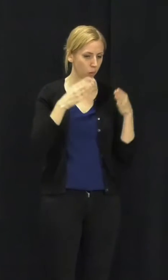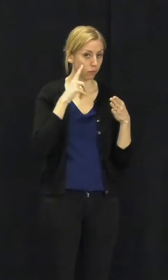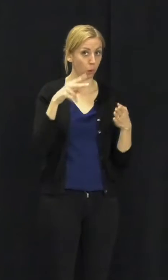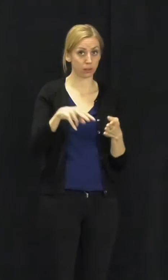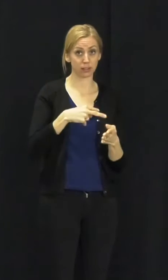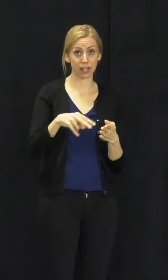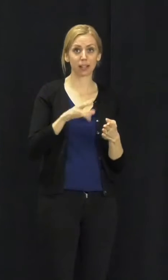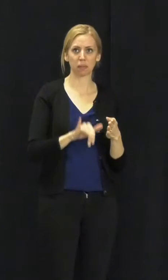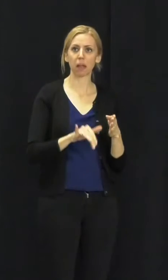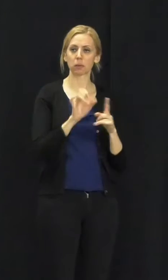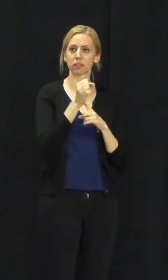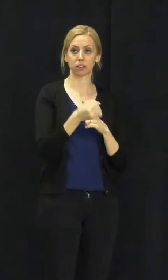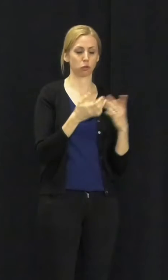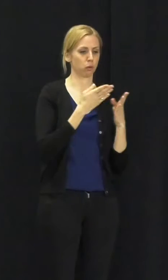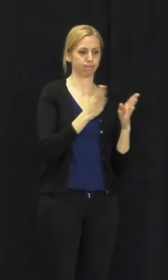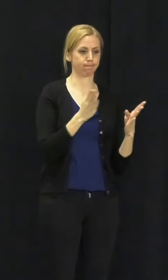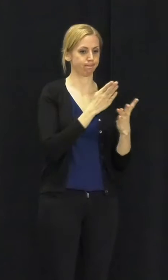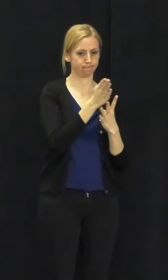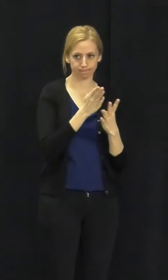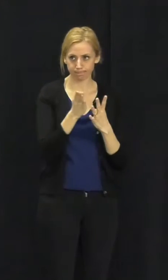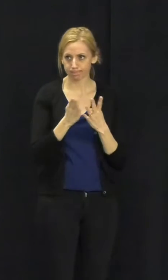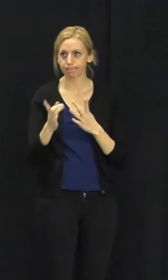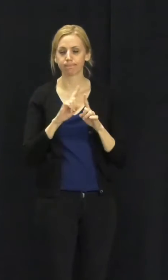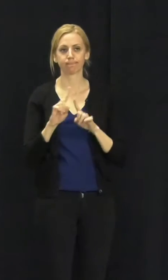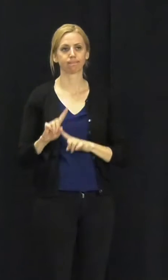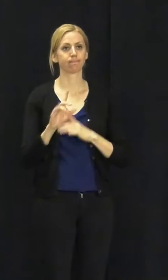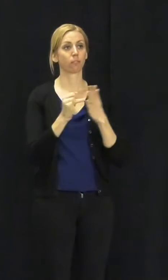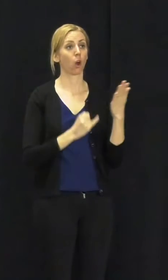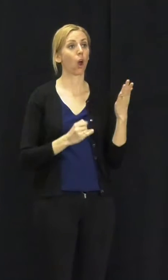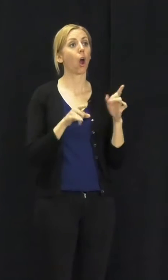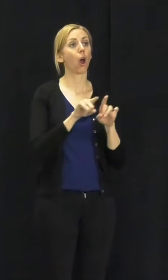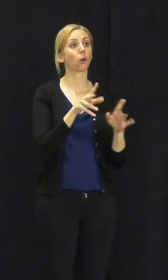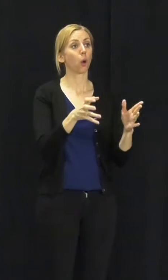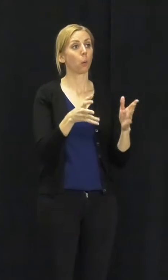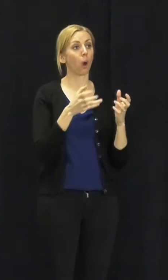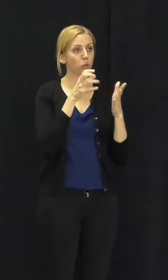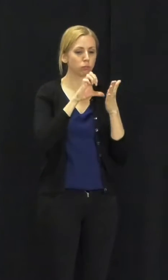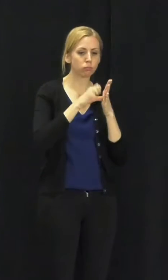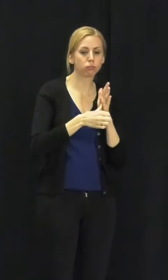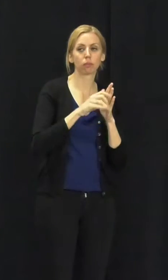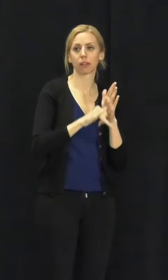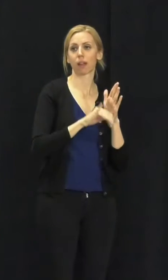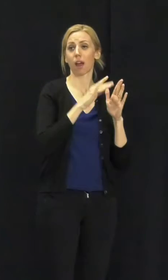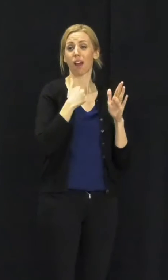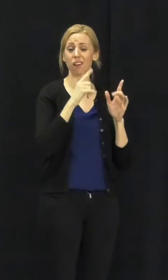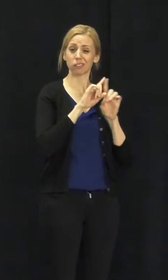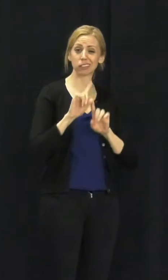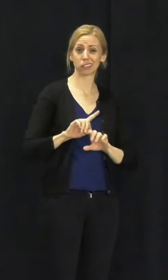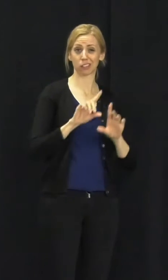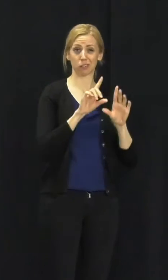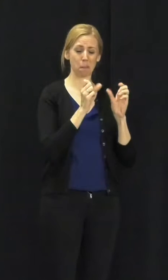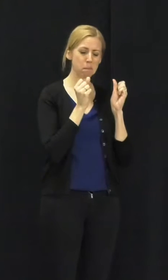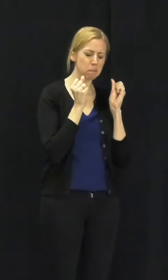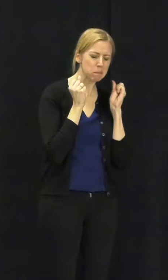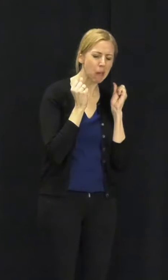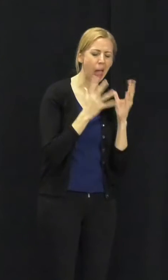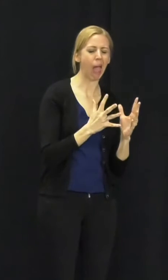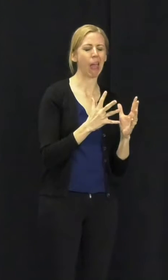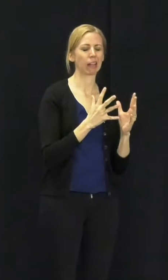Dance NYC for having us. And I'm really impressed that there's this many people this early on a Sunday in this particular room.